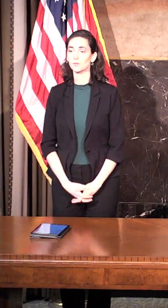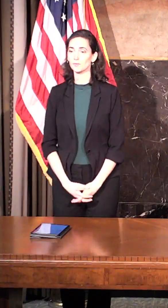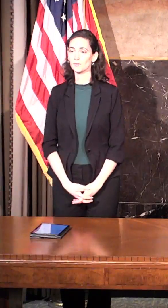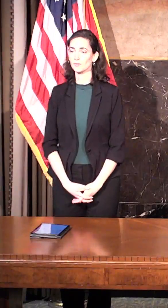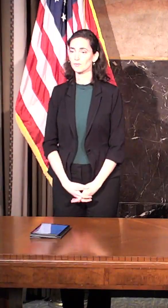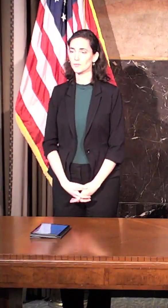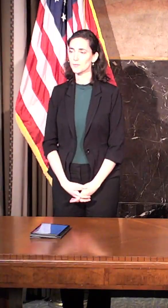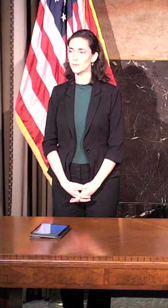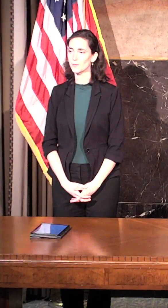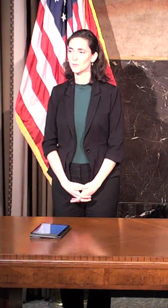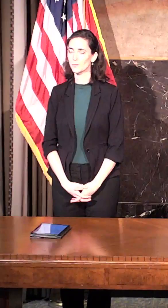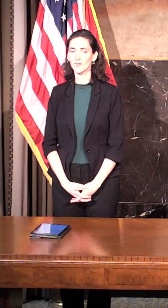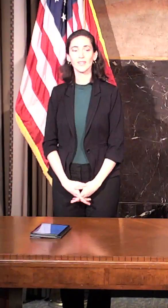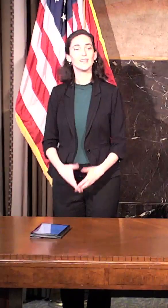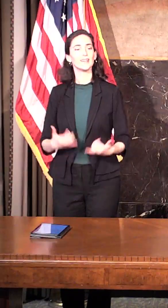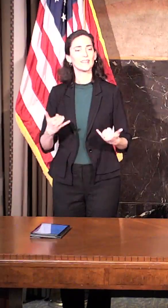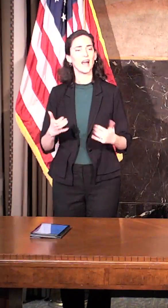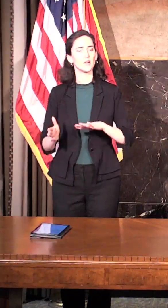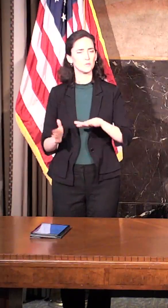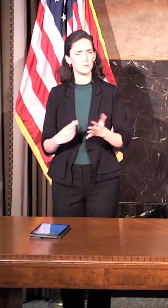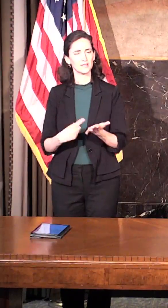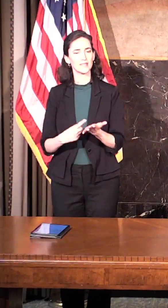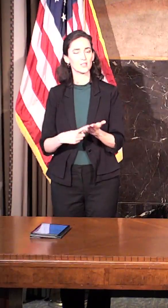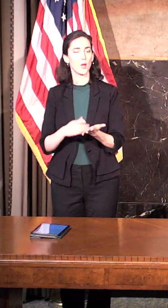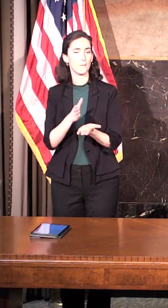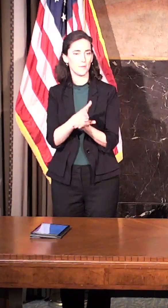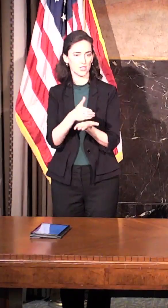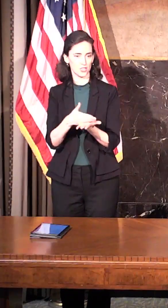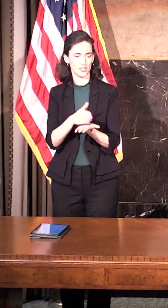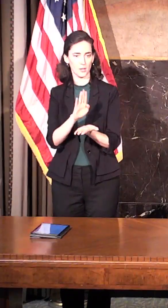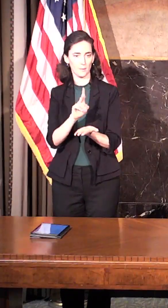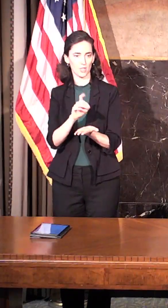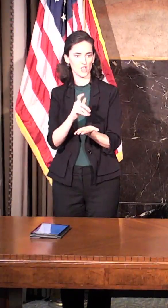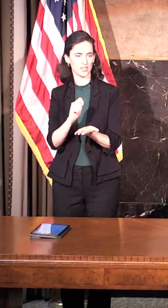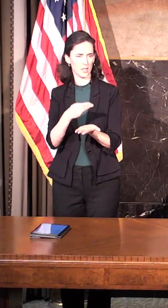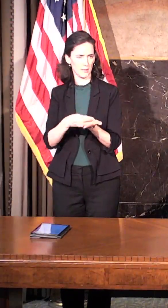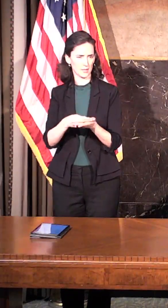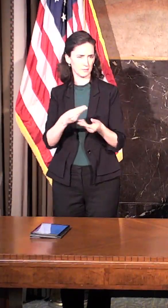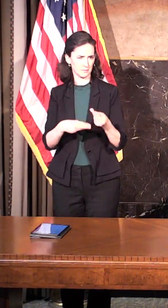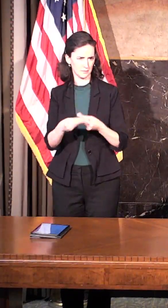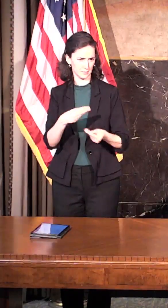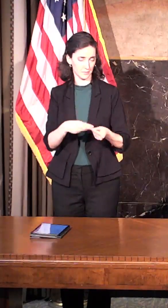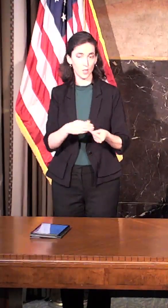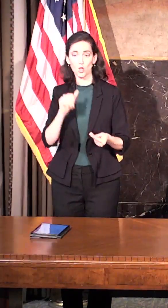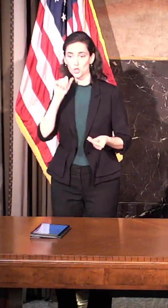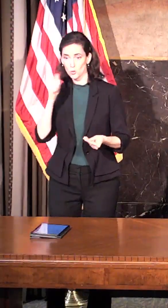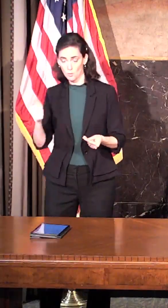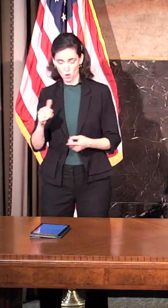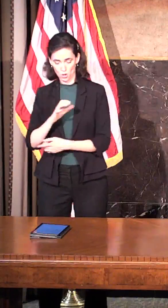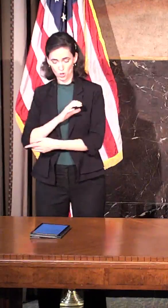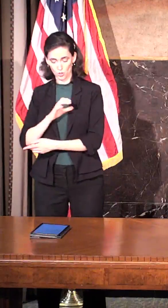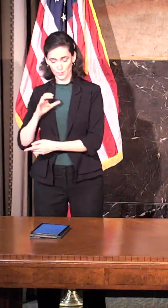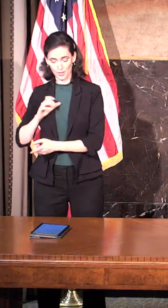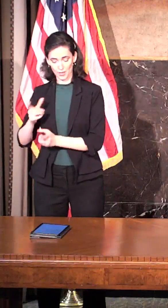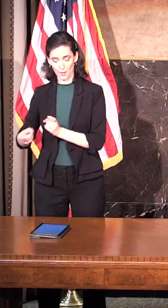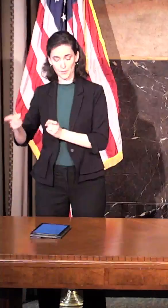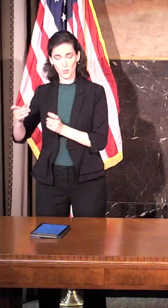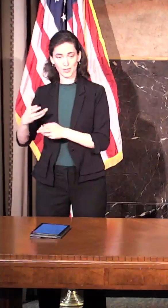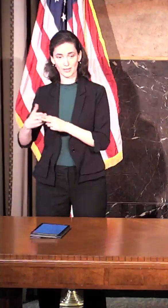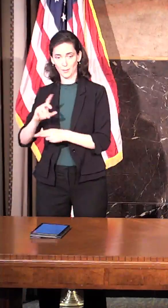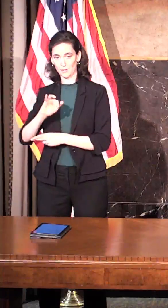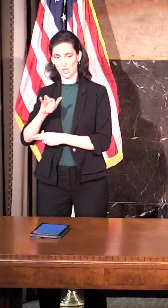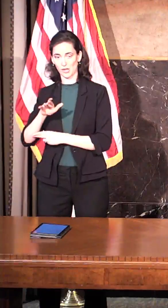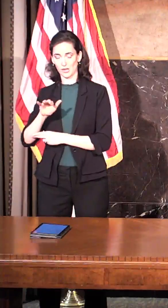now to the budget. So tomorrow, the Commissioner of Administration, Jay Darden, will be presenting